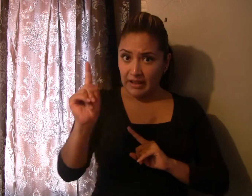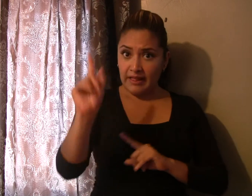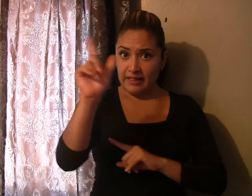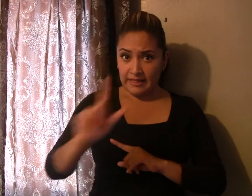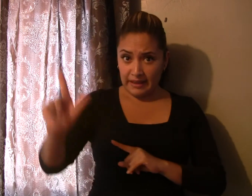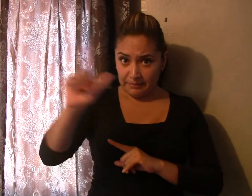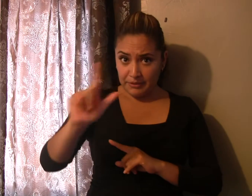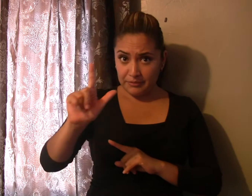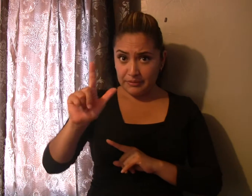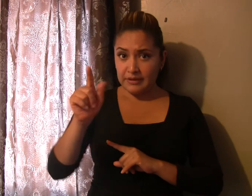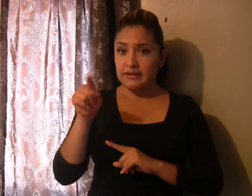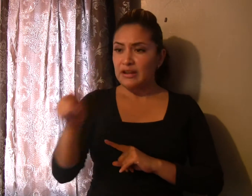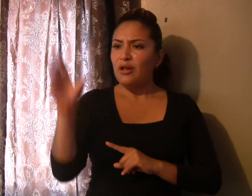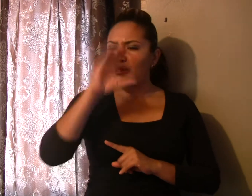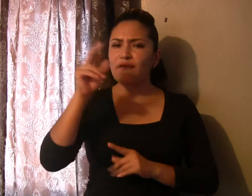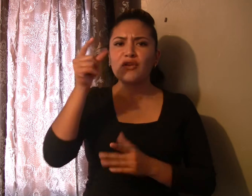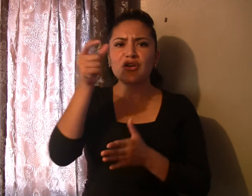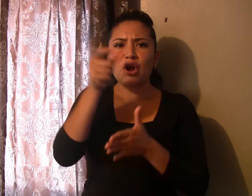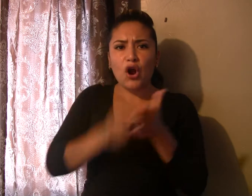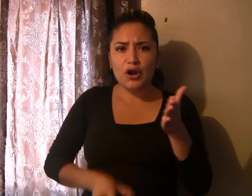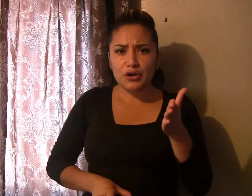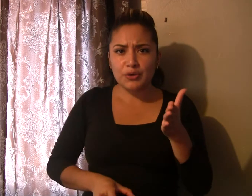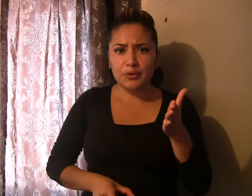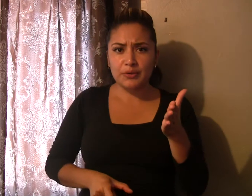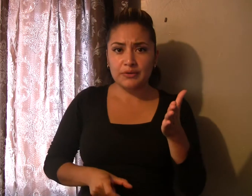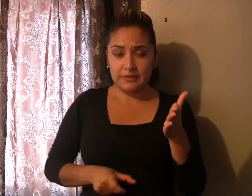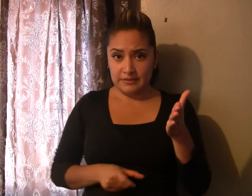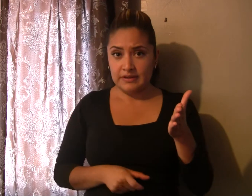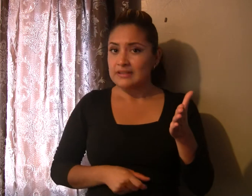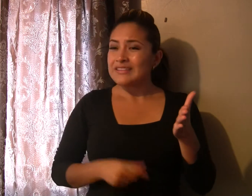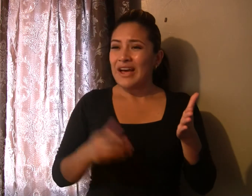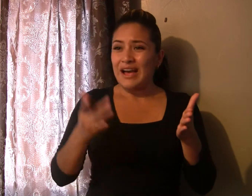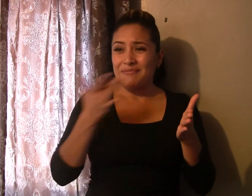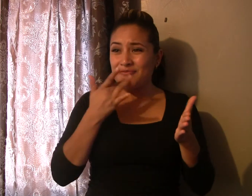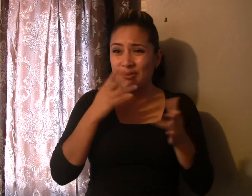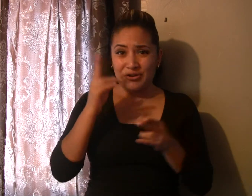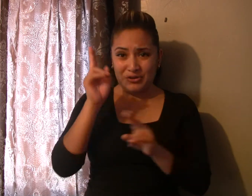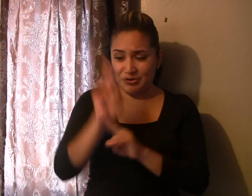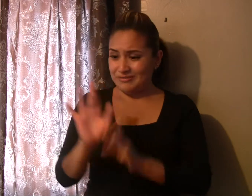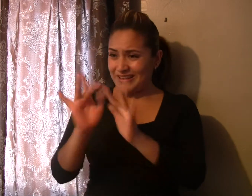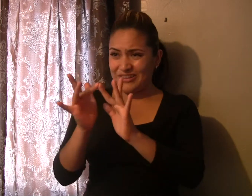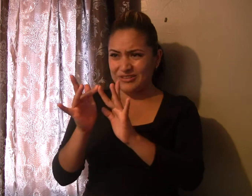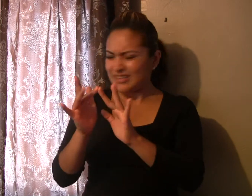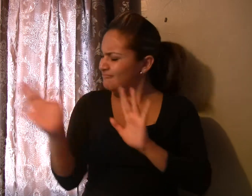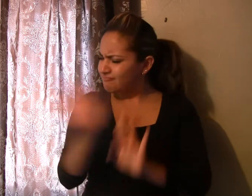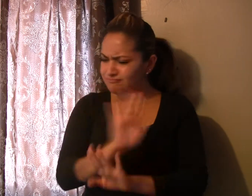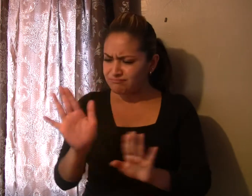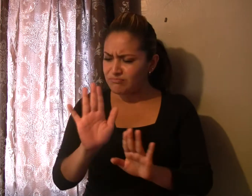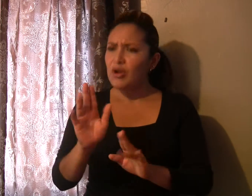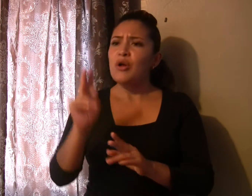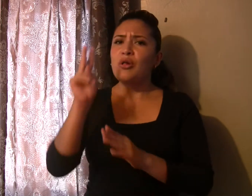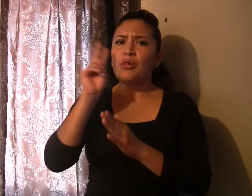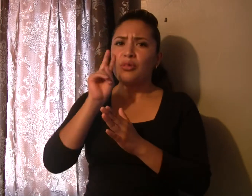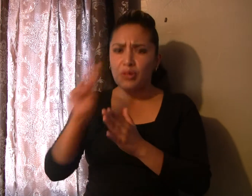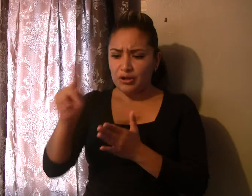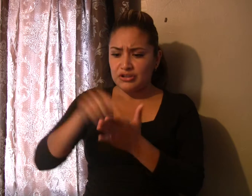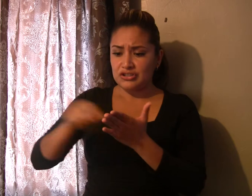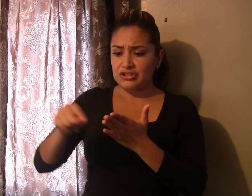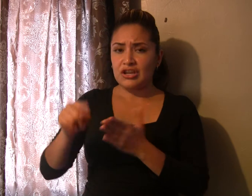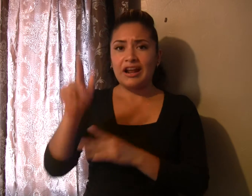use the computer system in the library instead of looking on the web, even though I know the web is the way of the future. I'm a little old-fashioned, and I